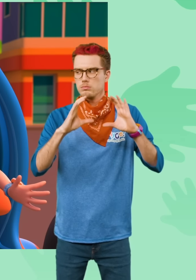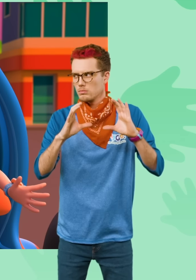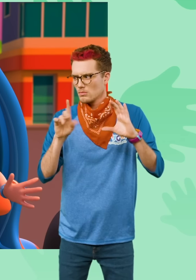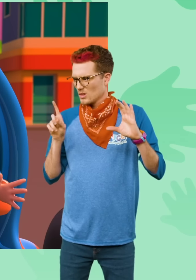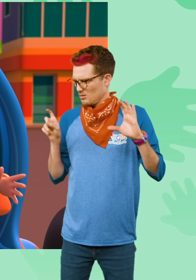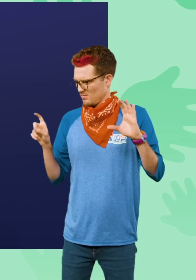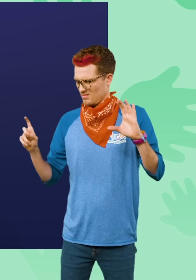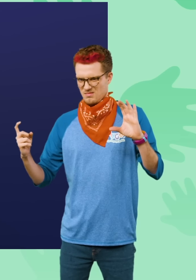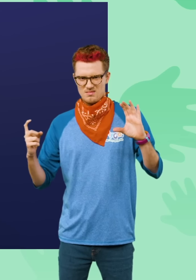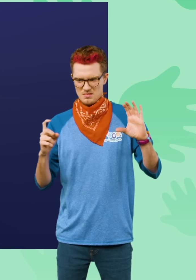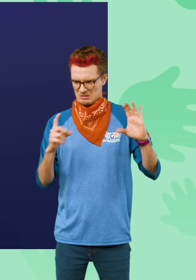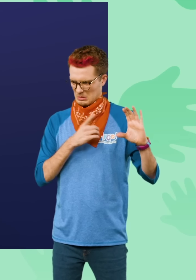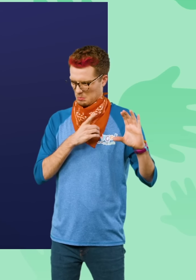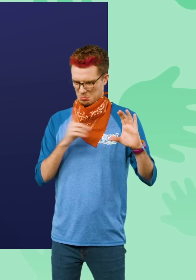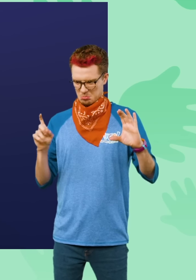Debo?